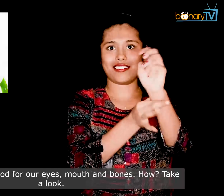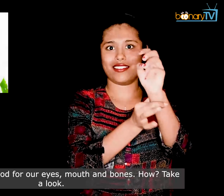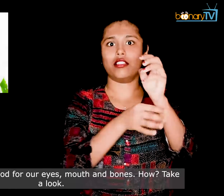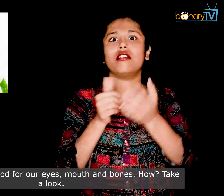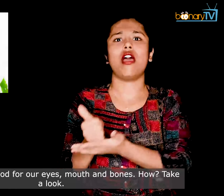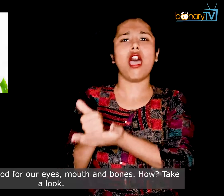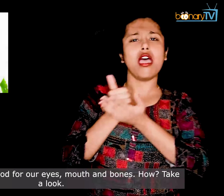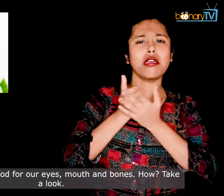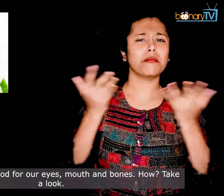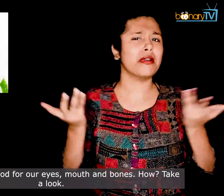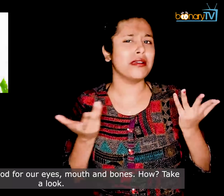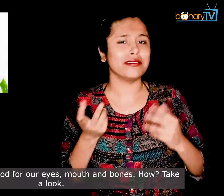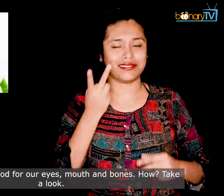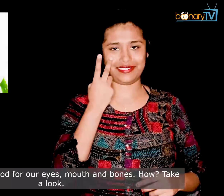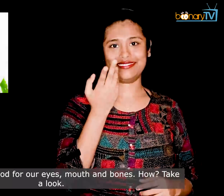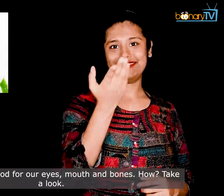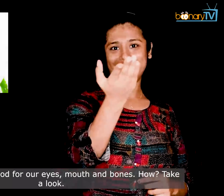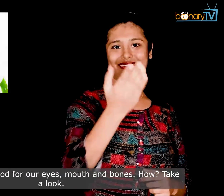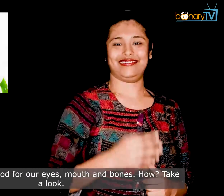How? Take a look.